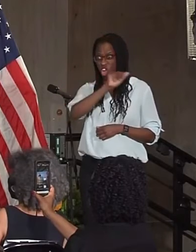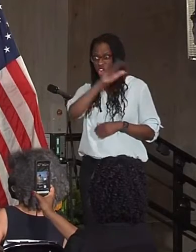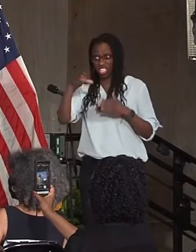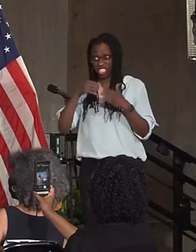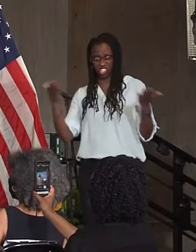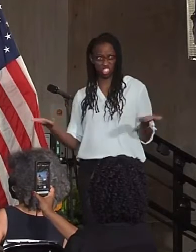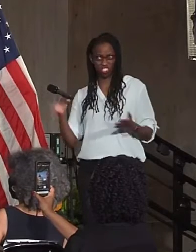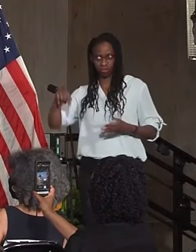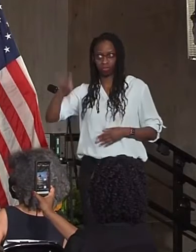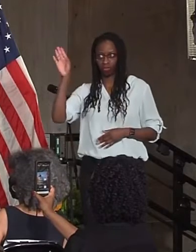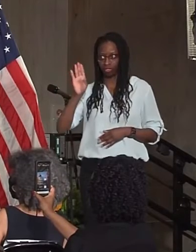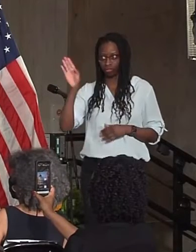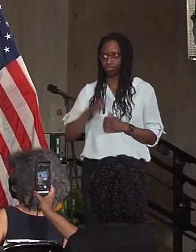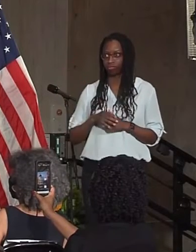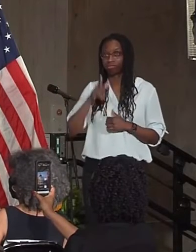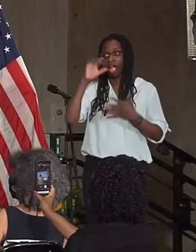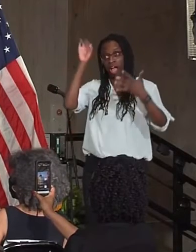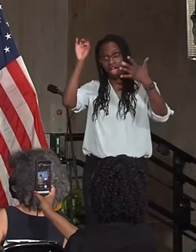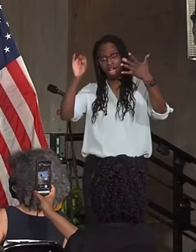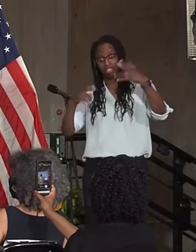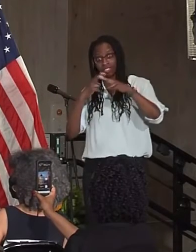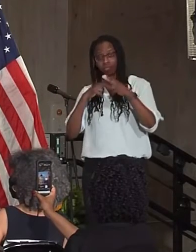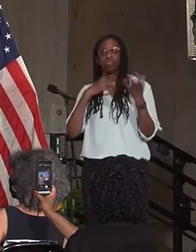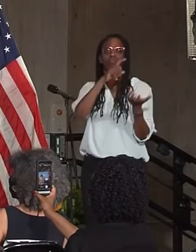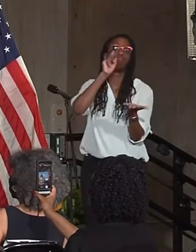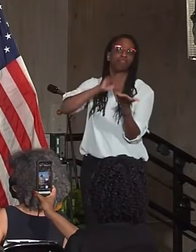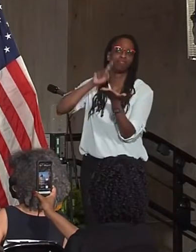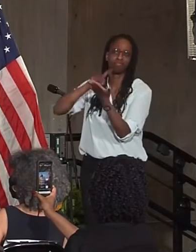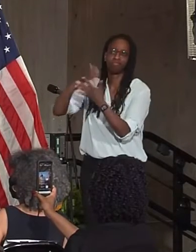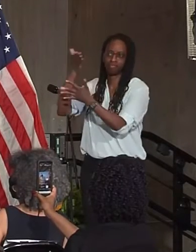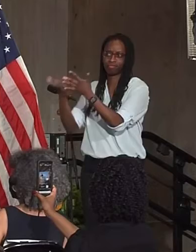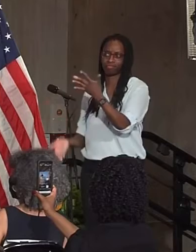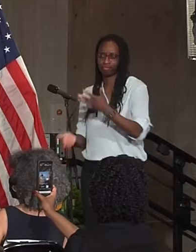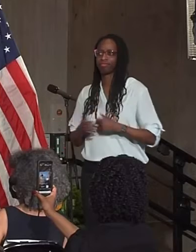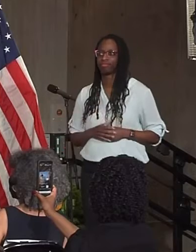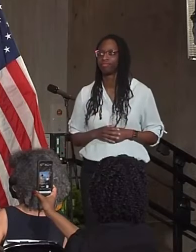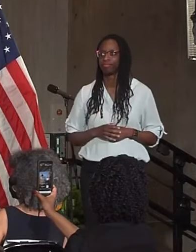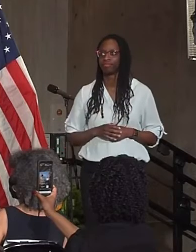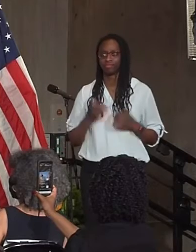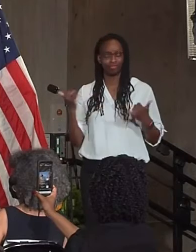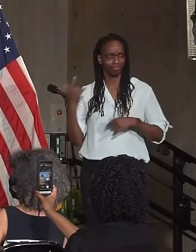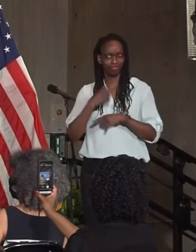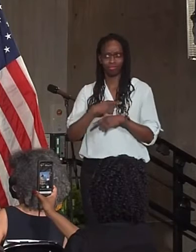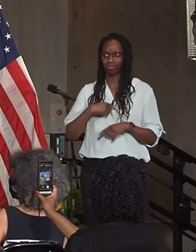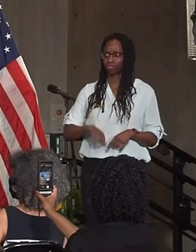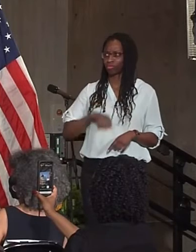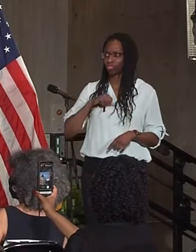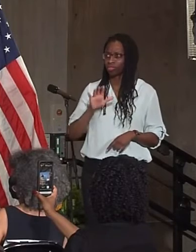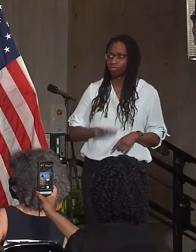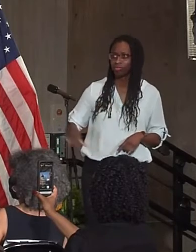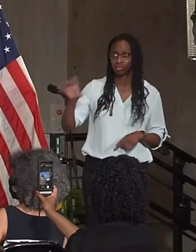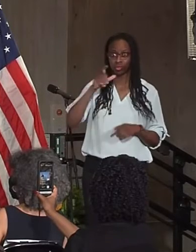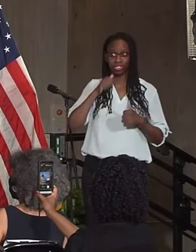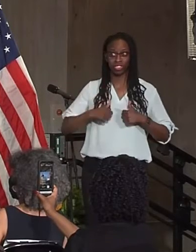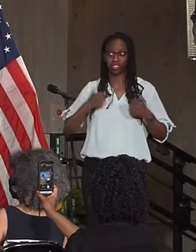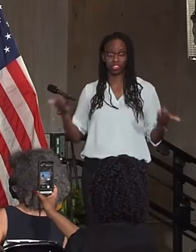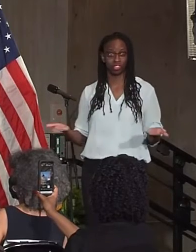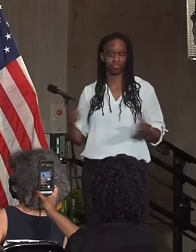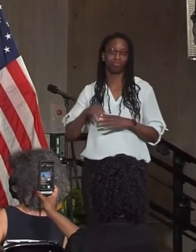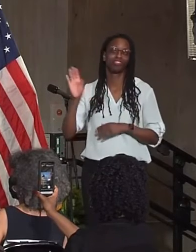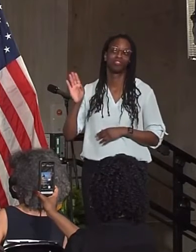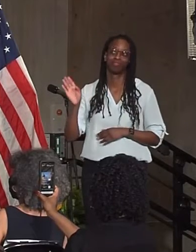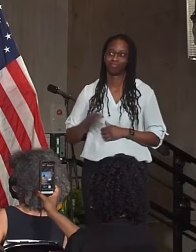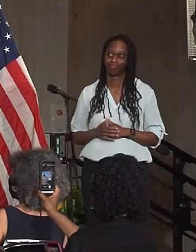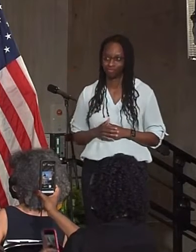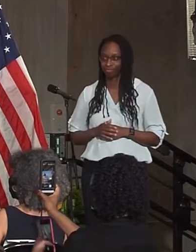This is a proud day for the city of Boston and all Bostonians, but I know this has a special meaning for those who dare